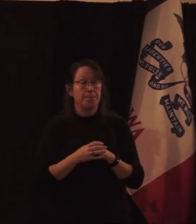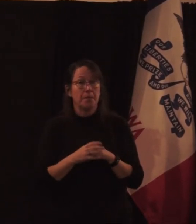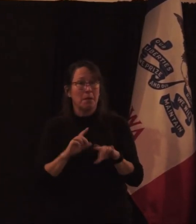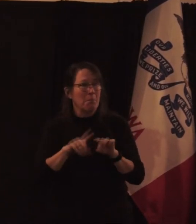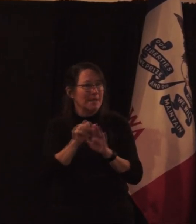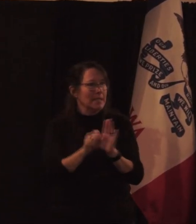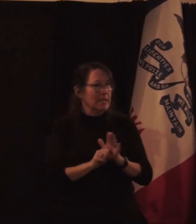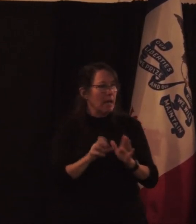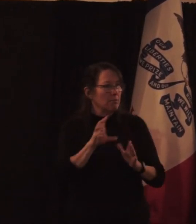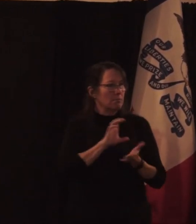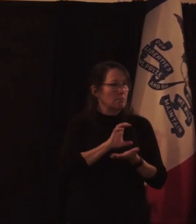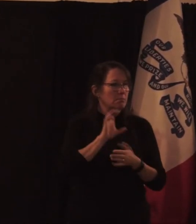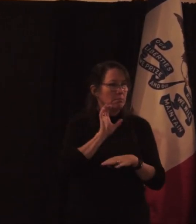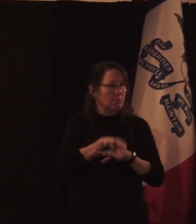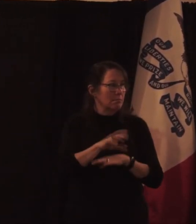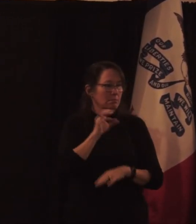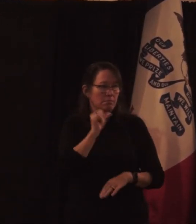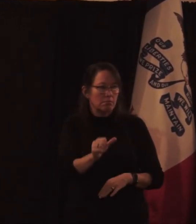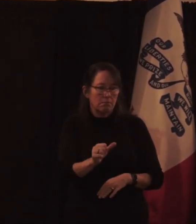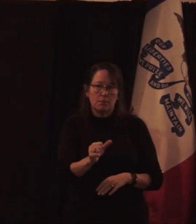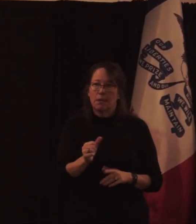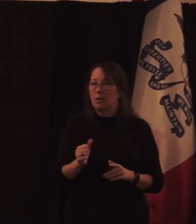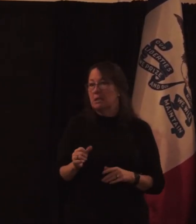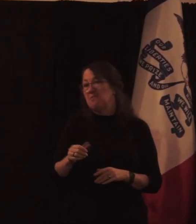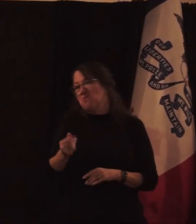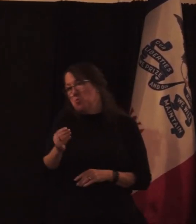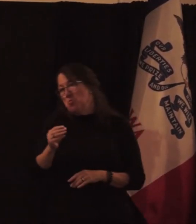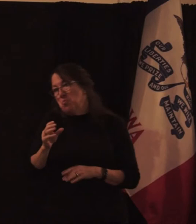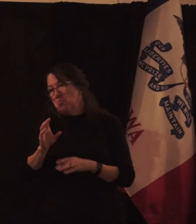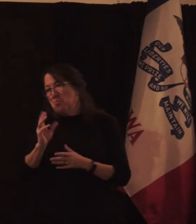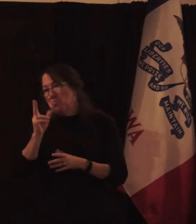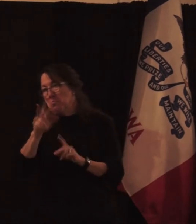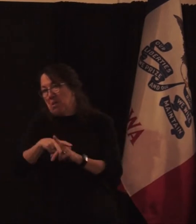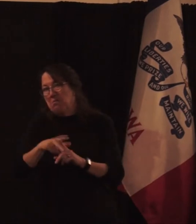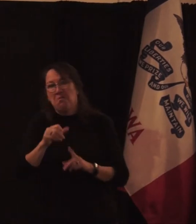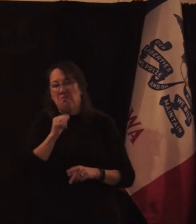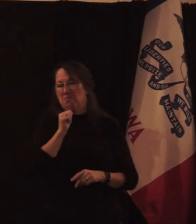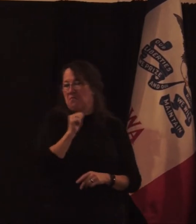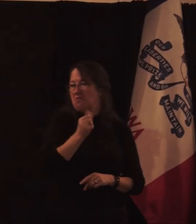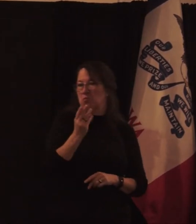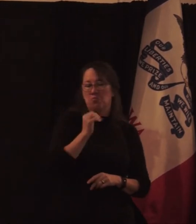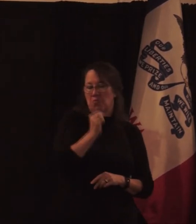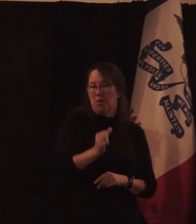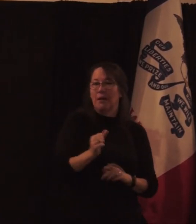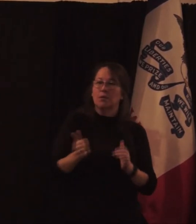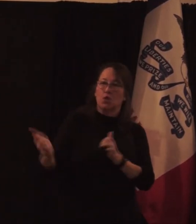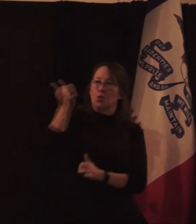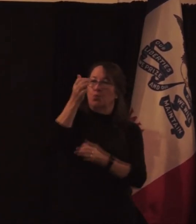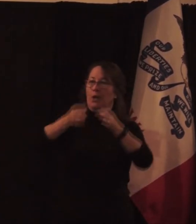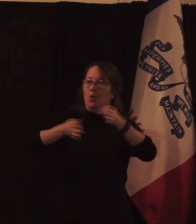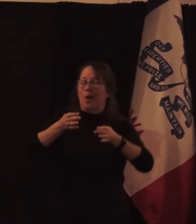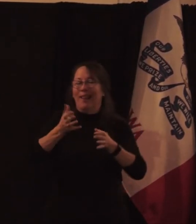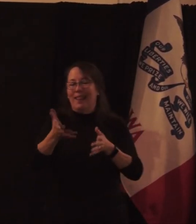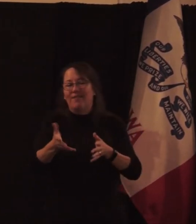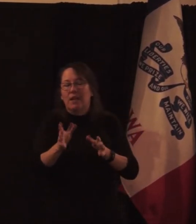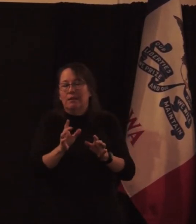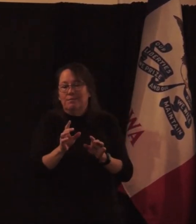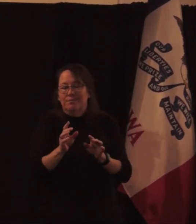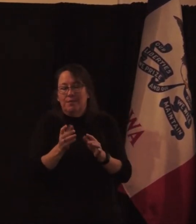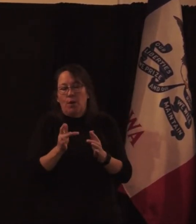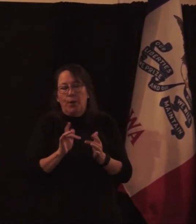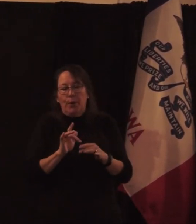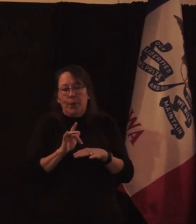But states have not implemented it. Some states have implemented it, some haven't. Well, the Supreme Court did leave a little loophole